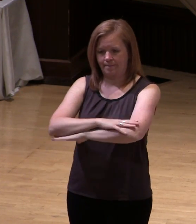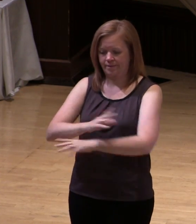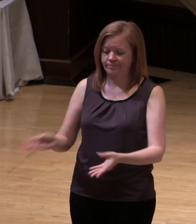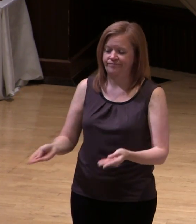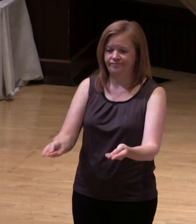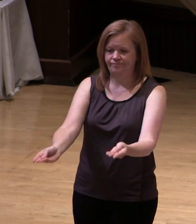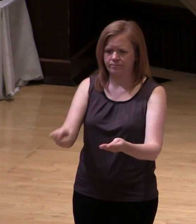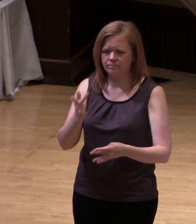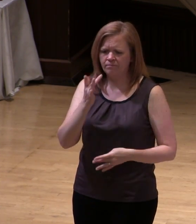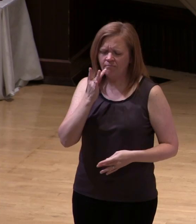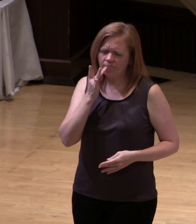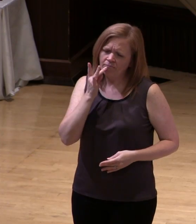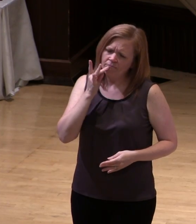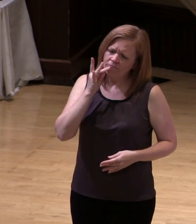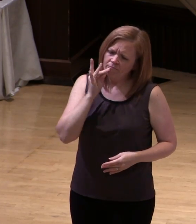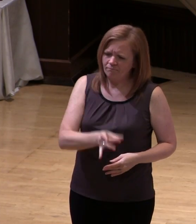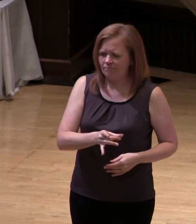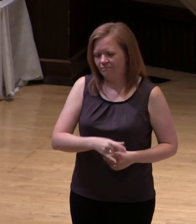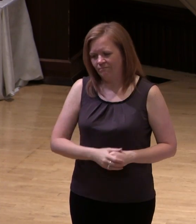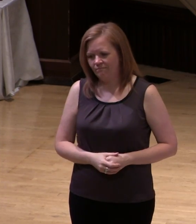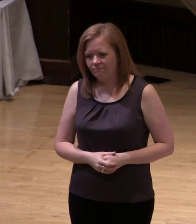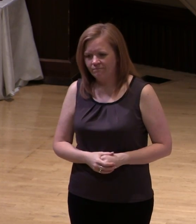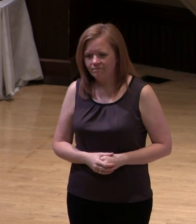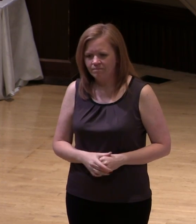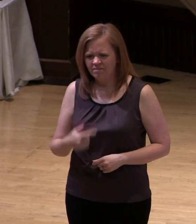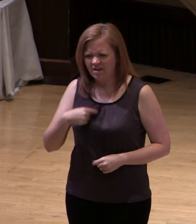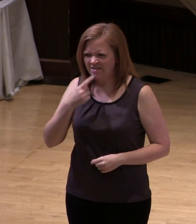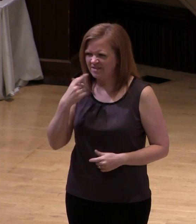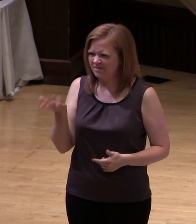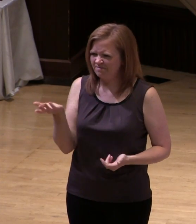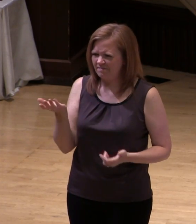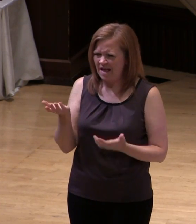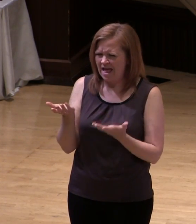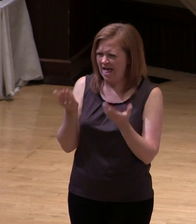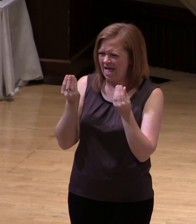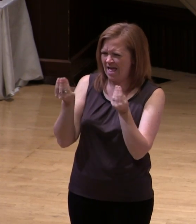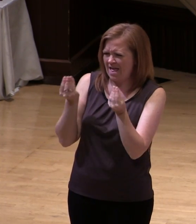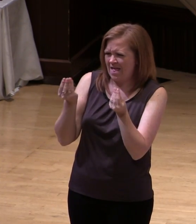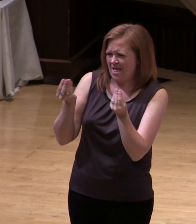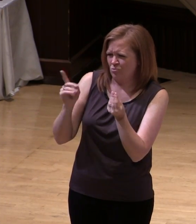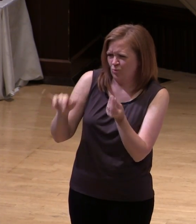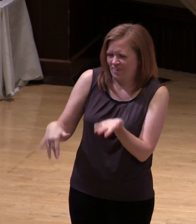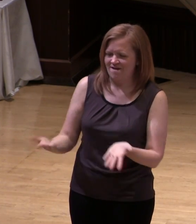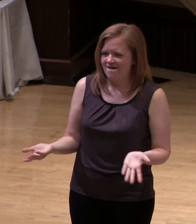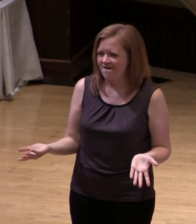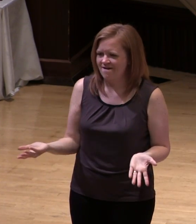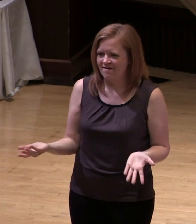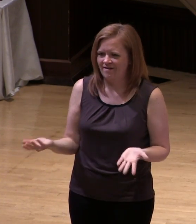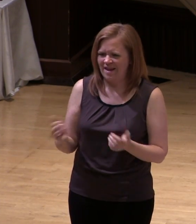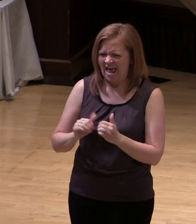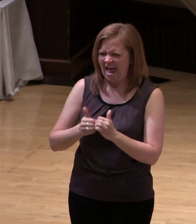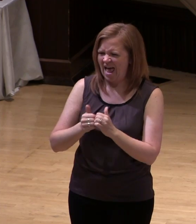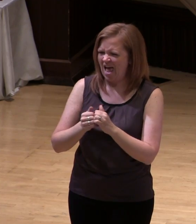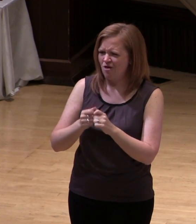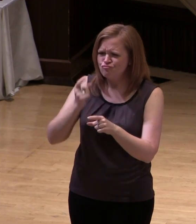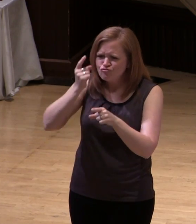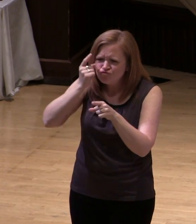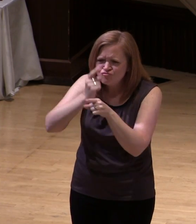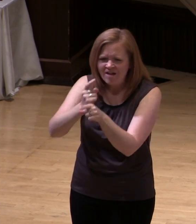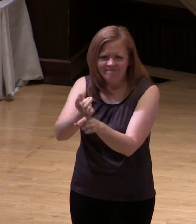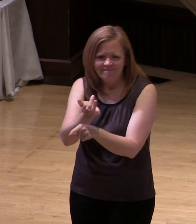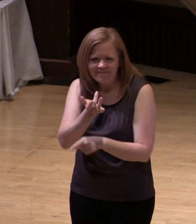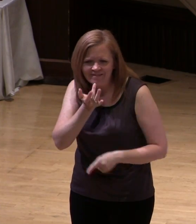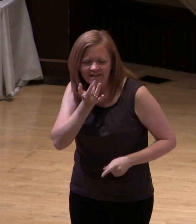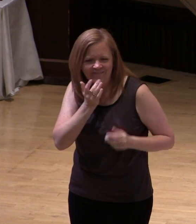it just tasted fantastic. And I said, "I don't know how you do this. How do you get just the right